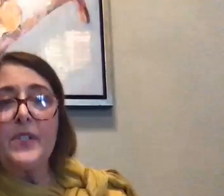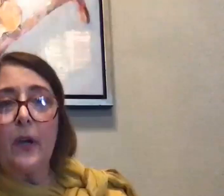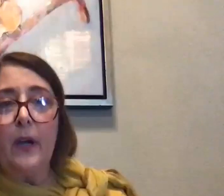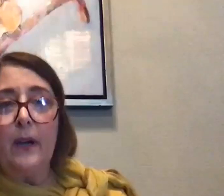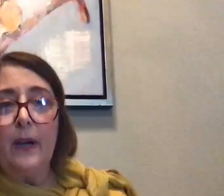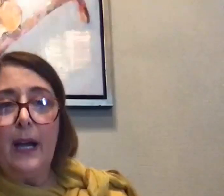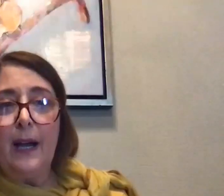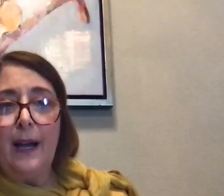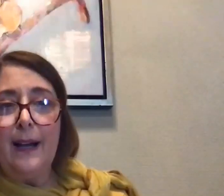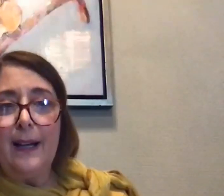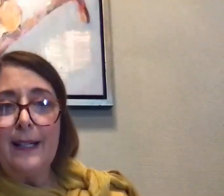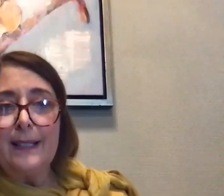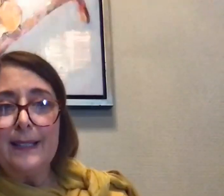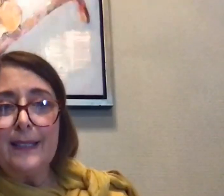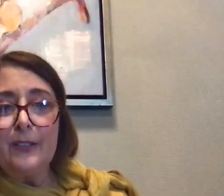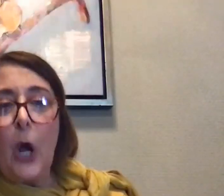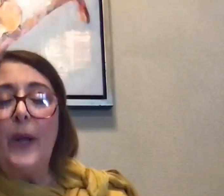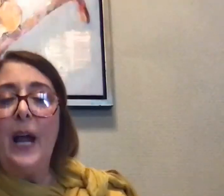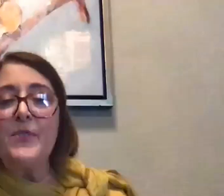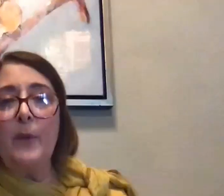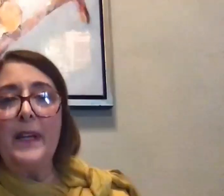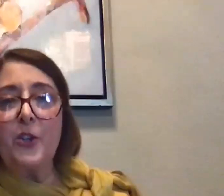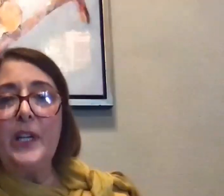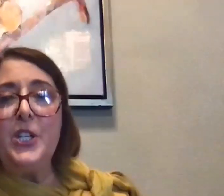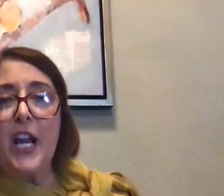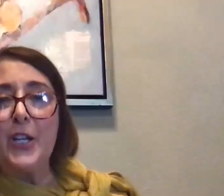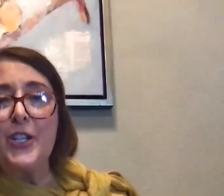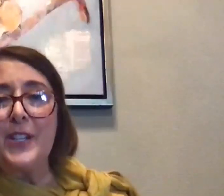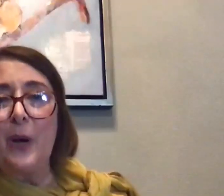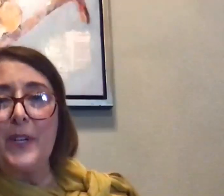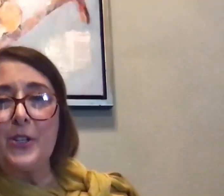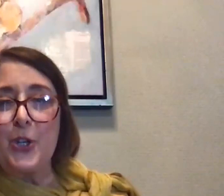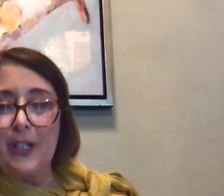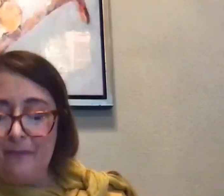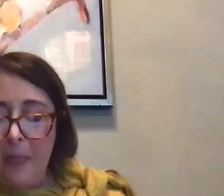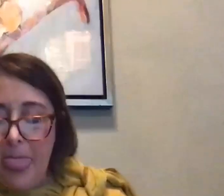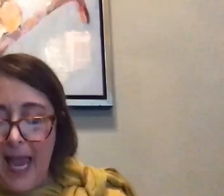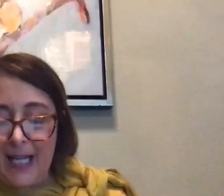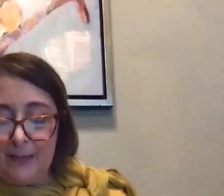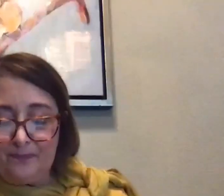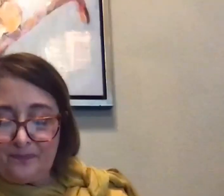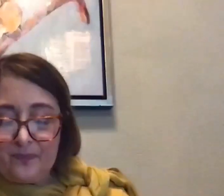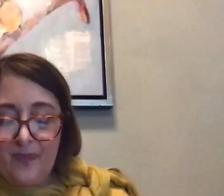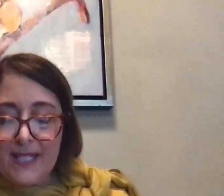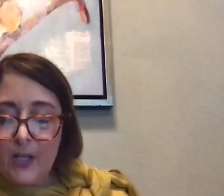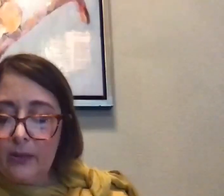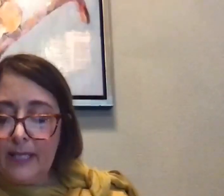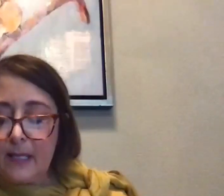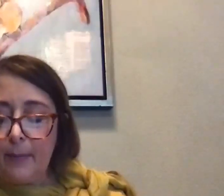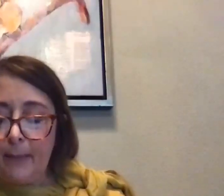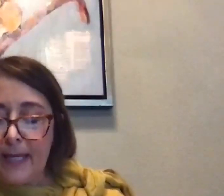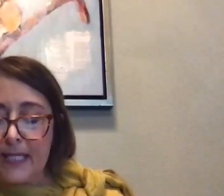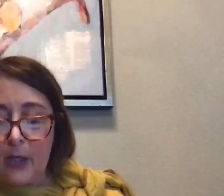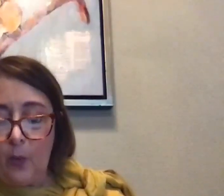Okay, I don't see any questions right now. Okay, I'm sorry, my screen changed, and so I wasn't sure. Oh, okay. So